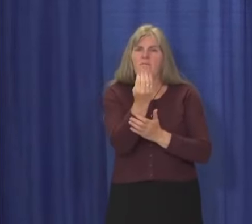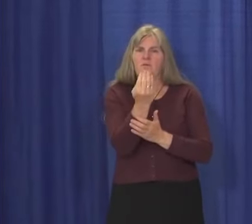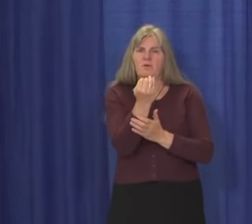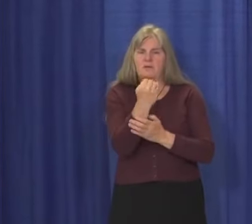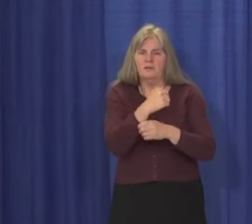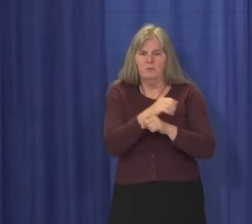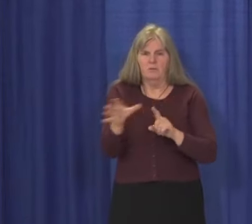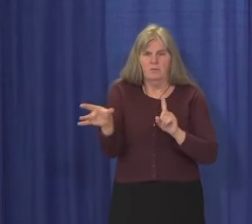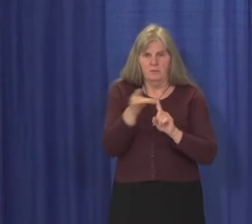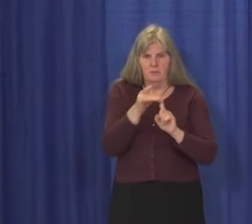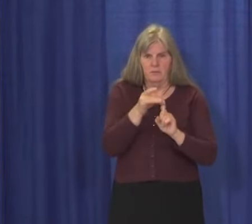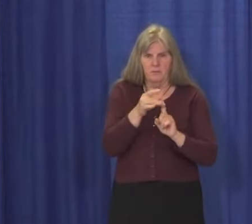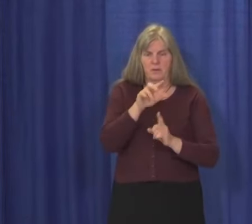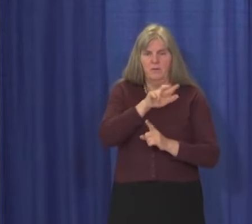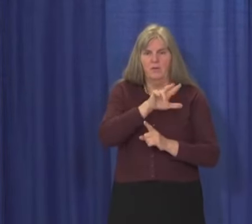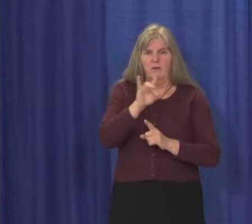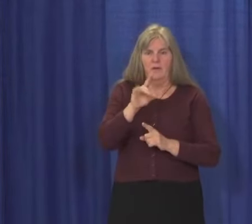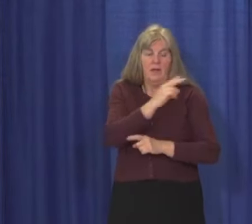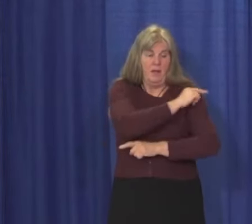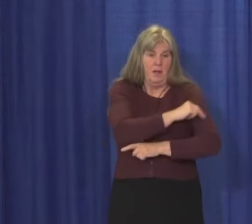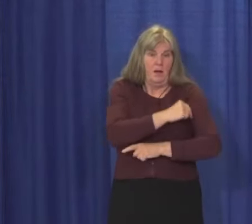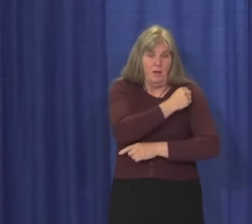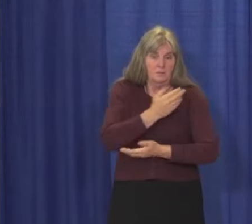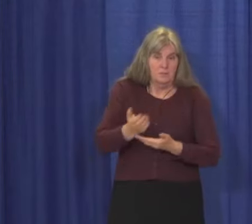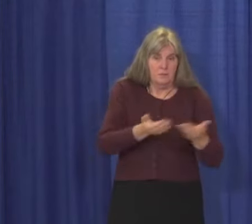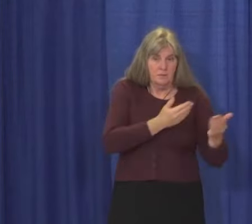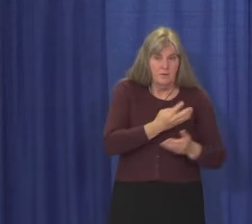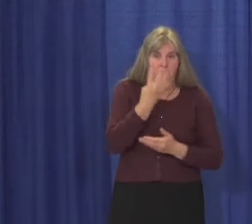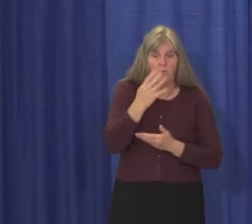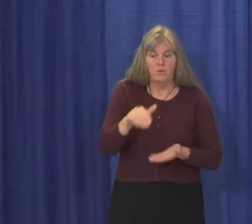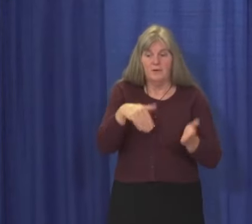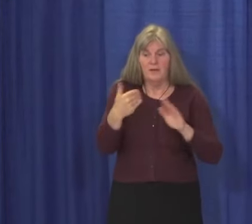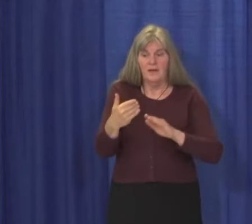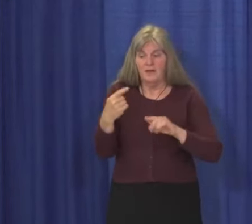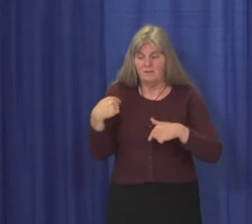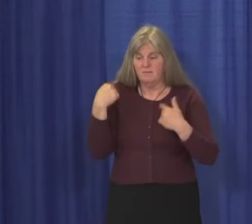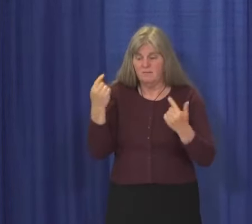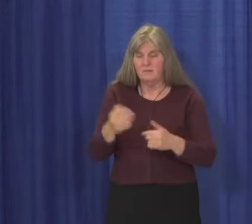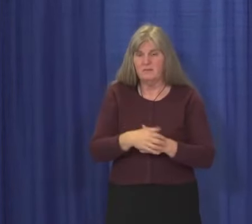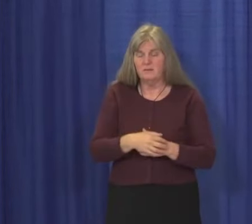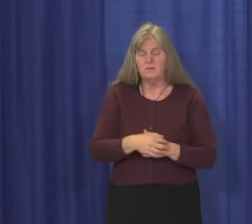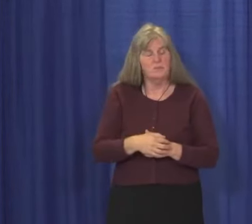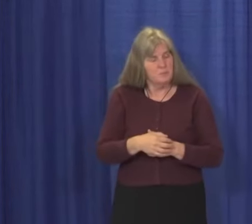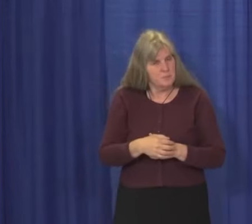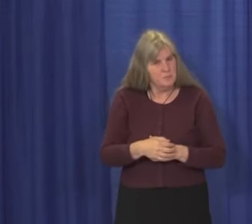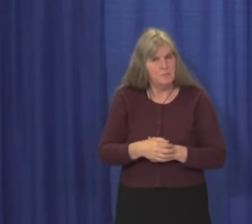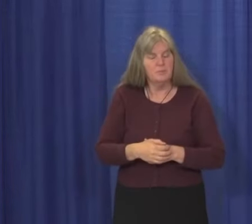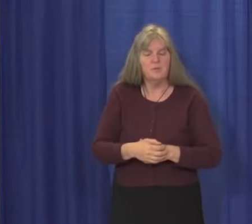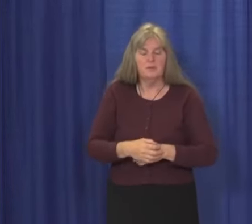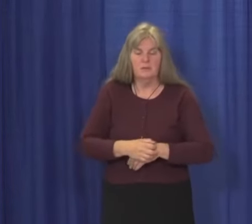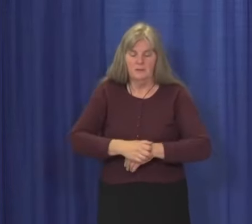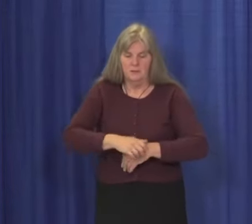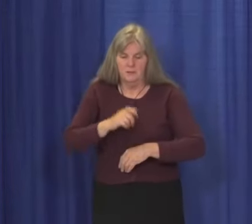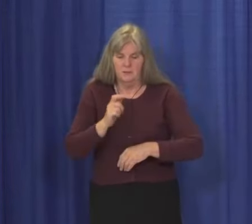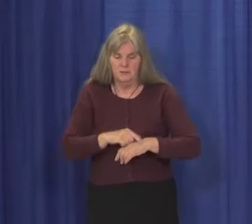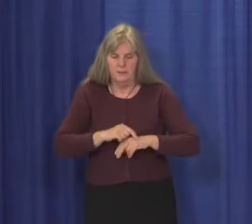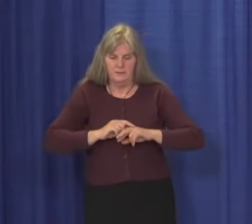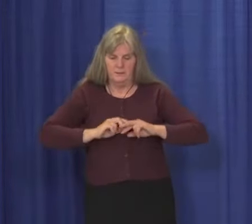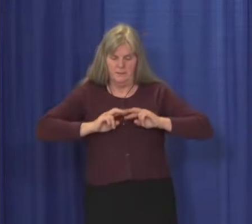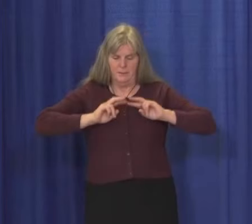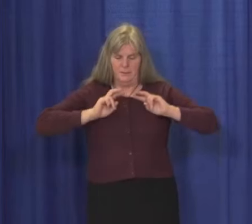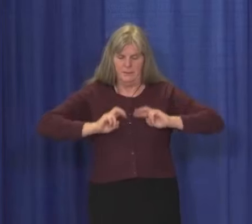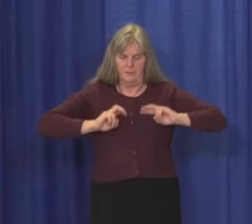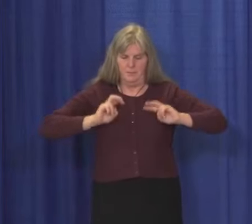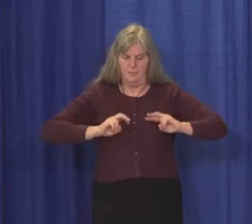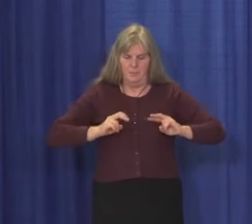cases, 38 hospitalizations, and 4 deaths later, it is time to take stock of what has happened and what